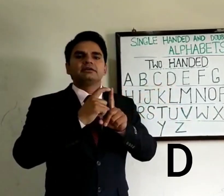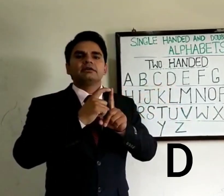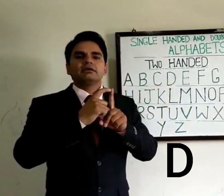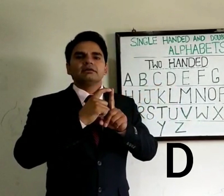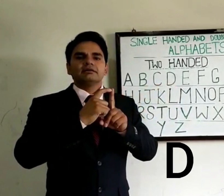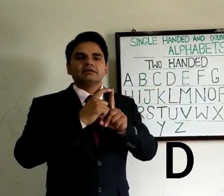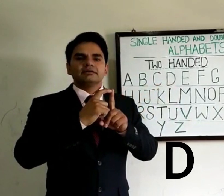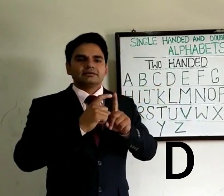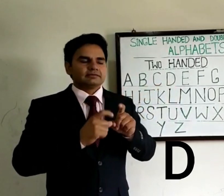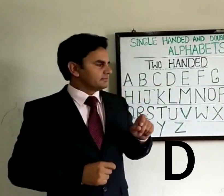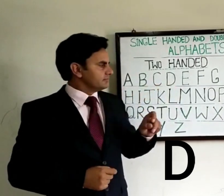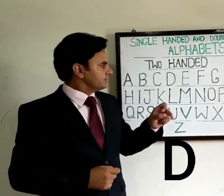D,